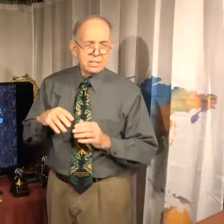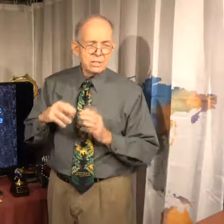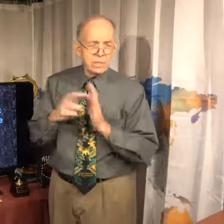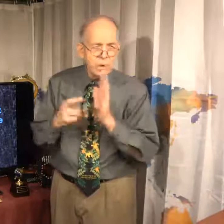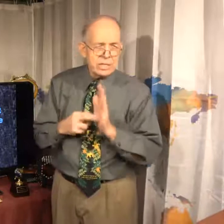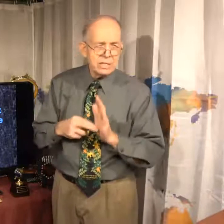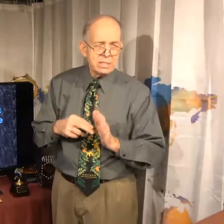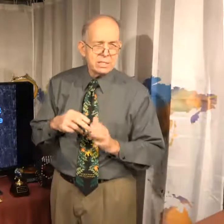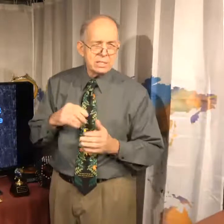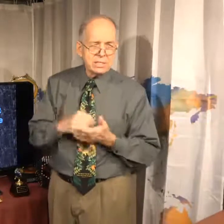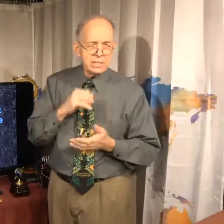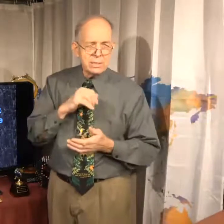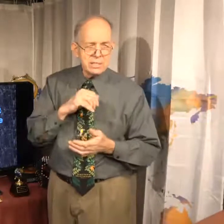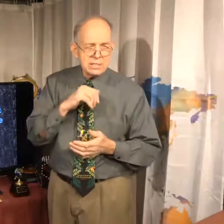The living is not